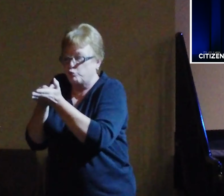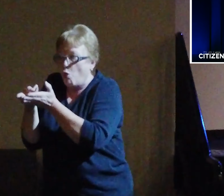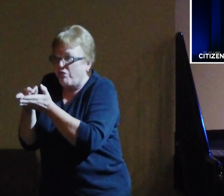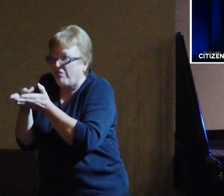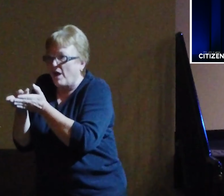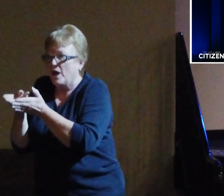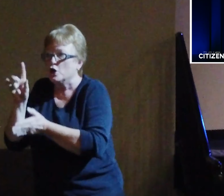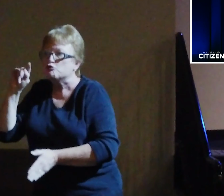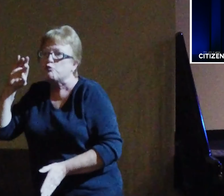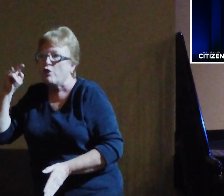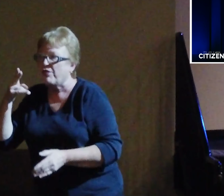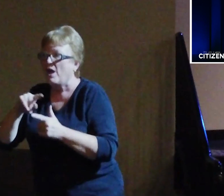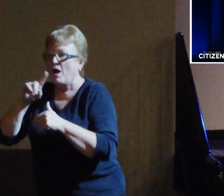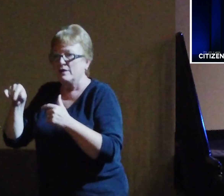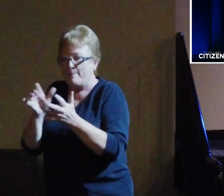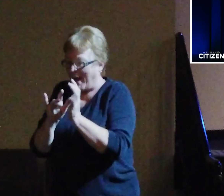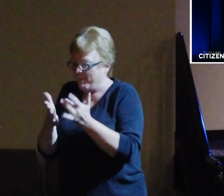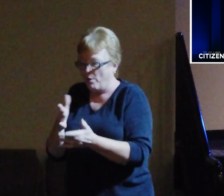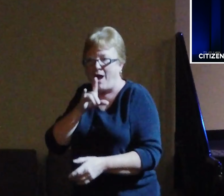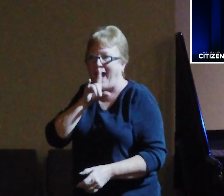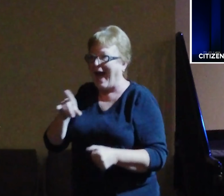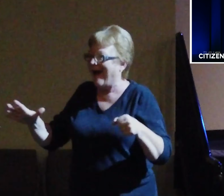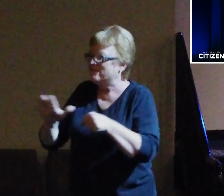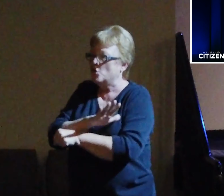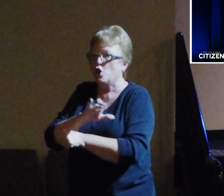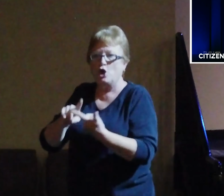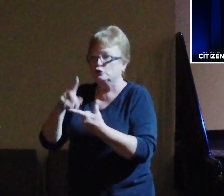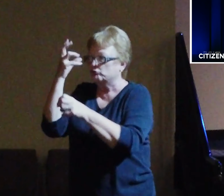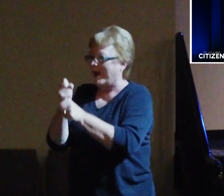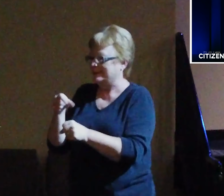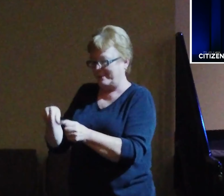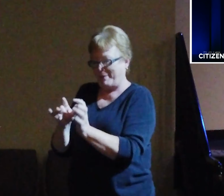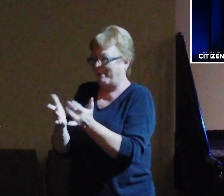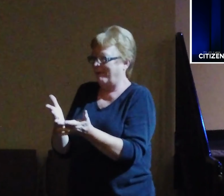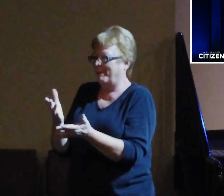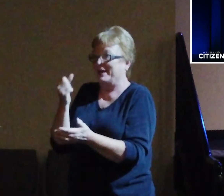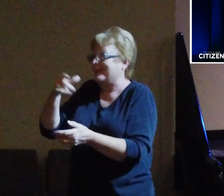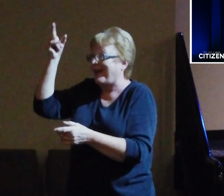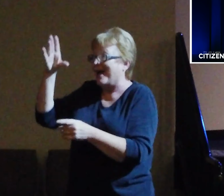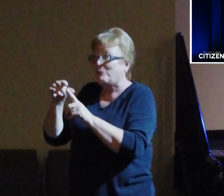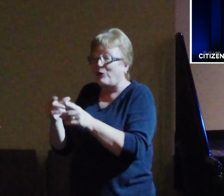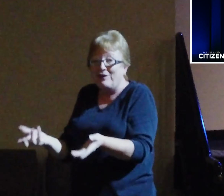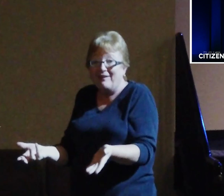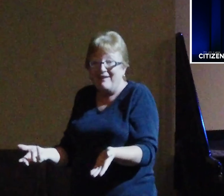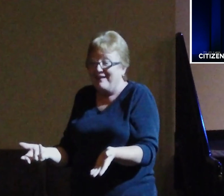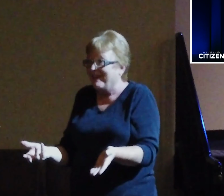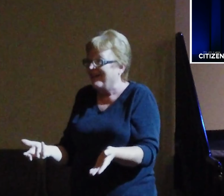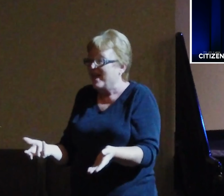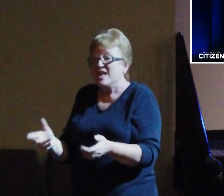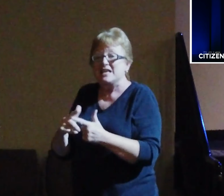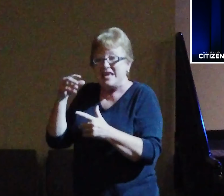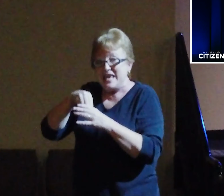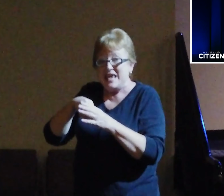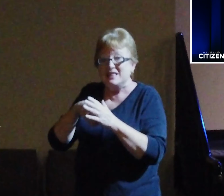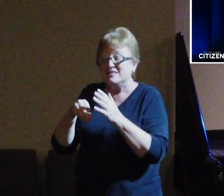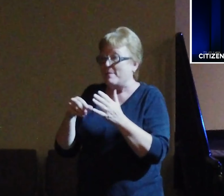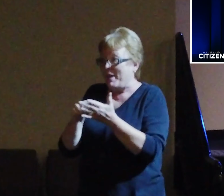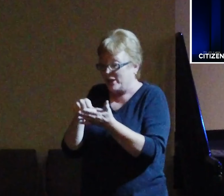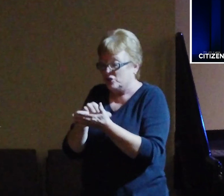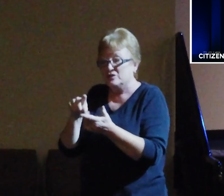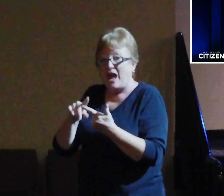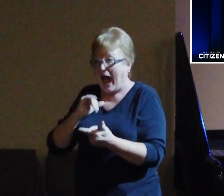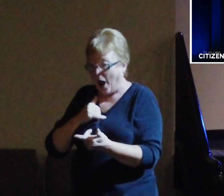Bible. It's absolutely trustworthy because it's God's word. And within its pages is our declaration of